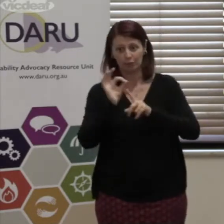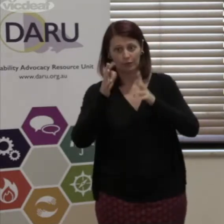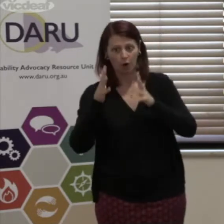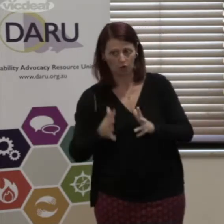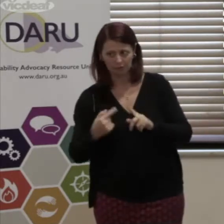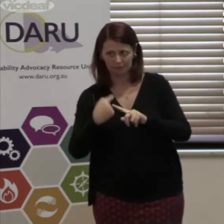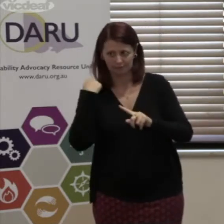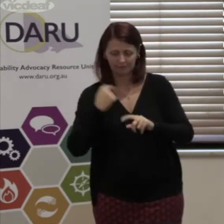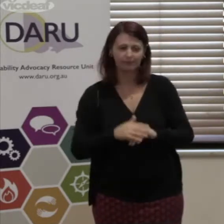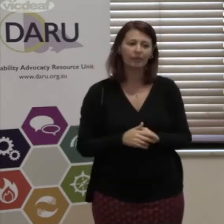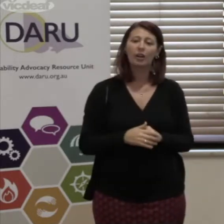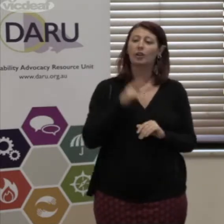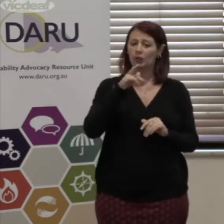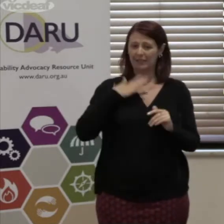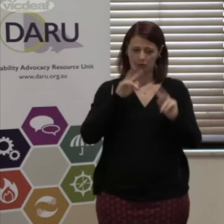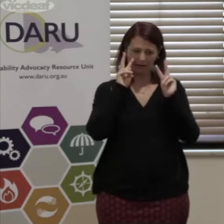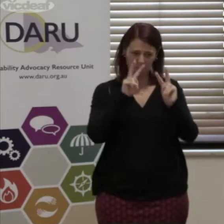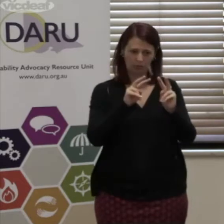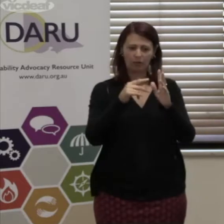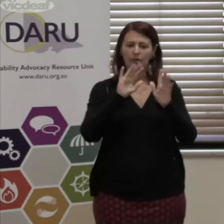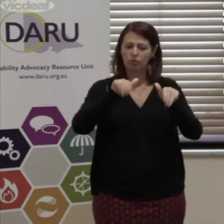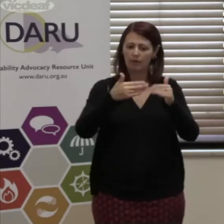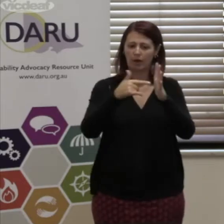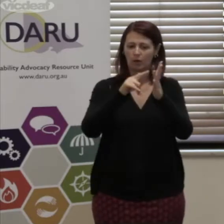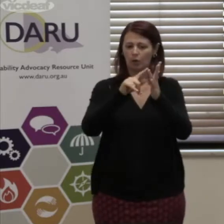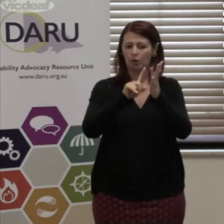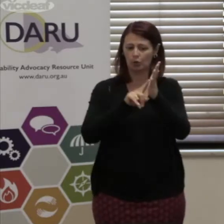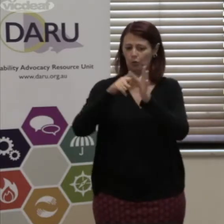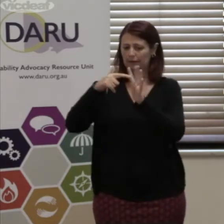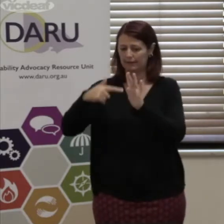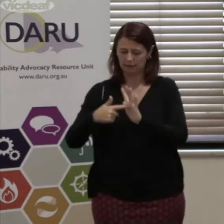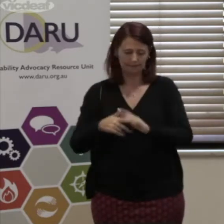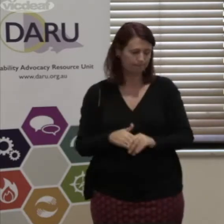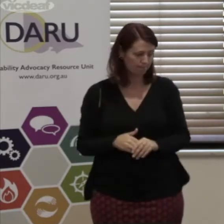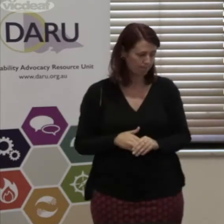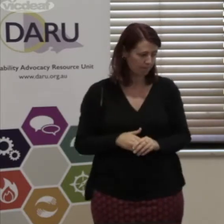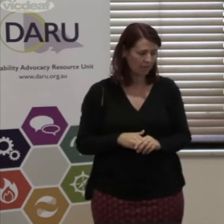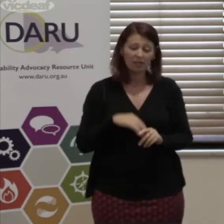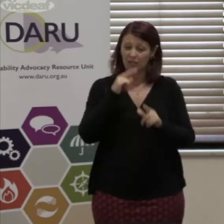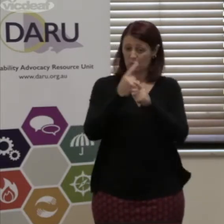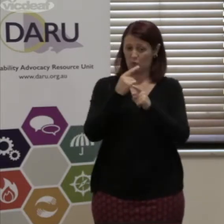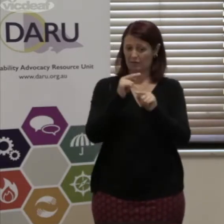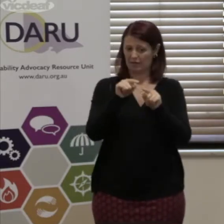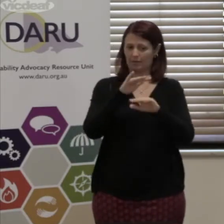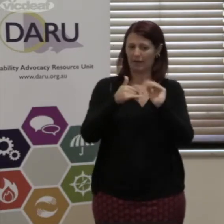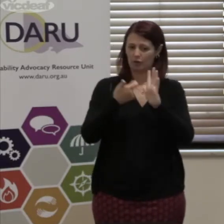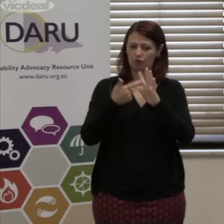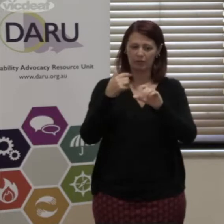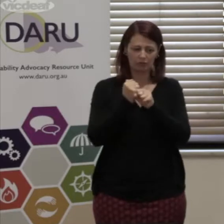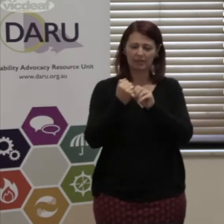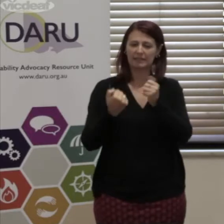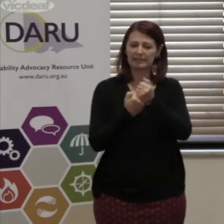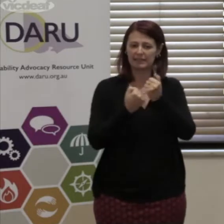trial, and you need to look at the provider toolkit. But in there it talks about the registration group called Assistance